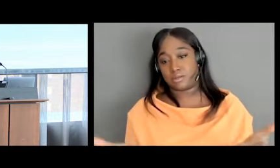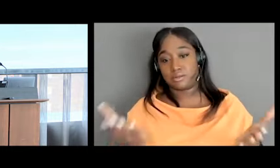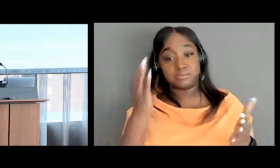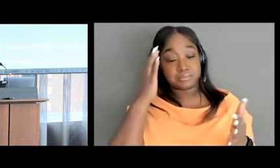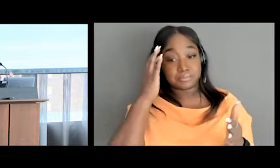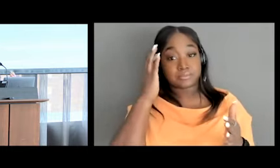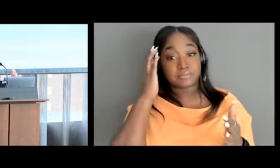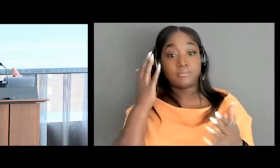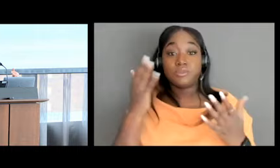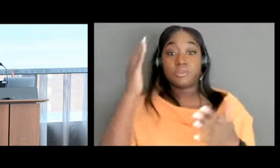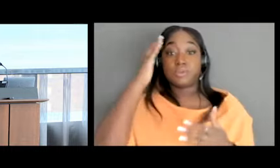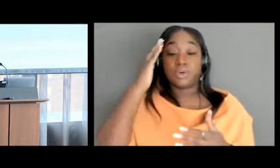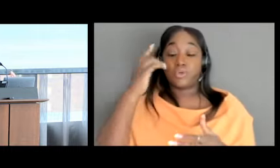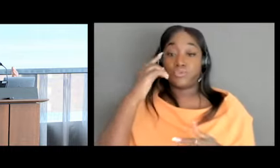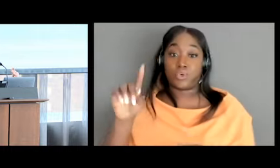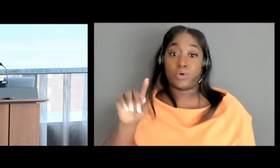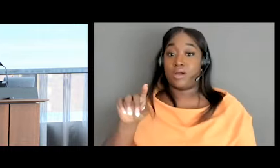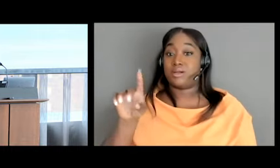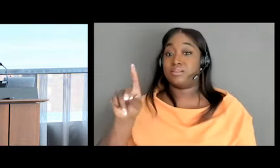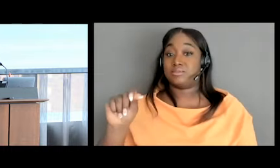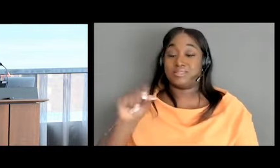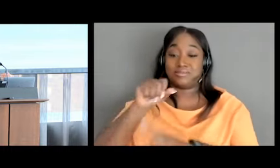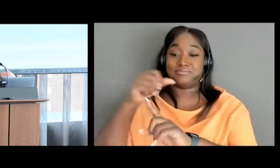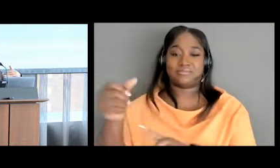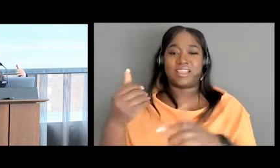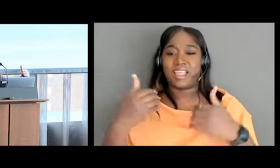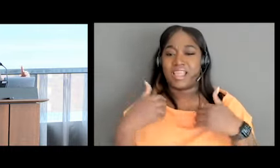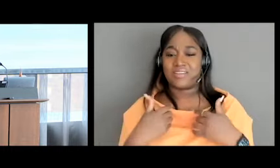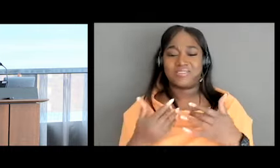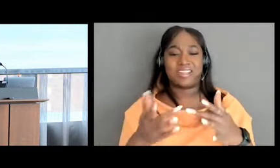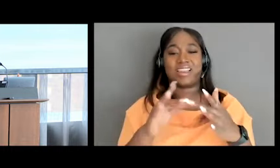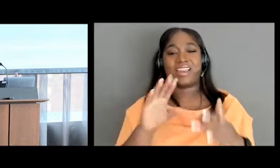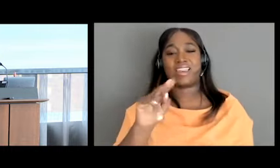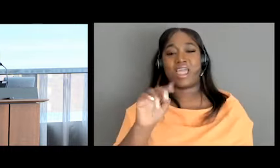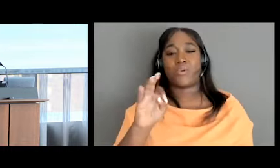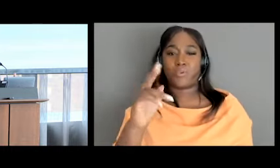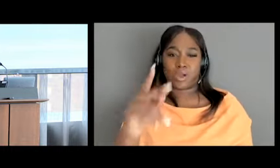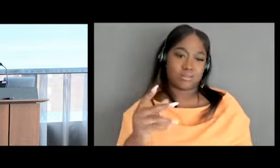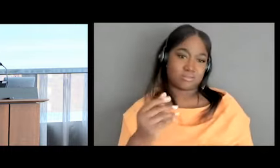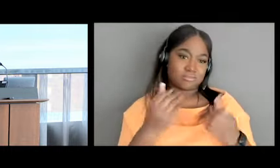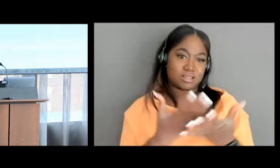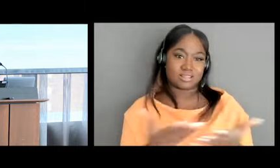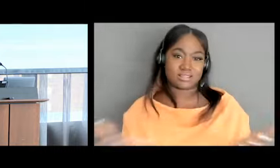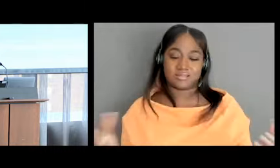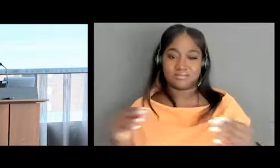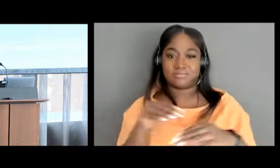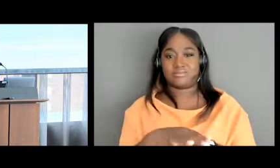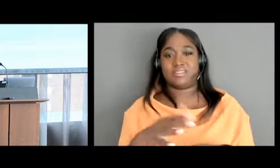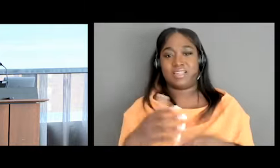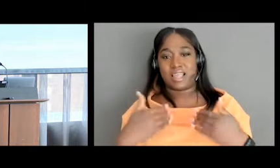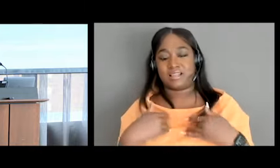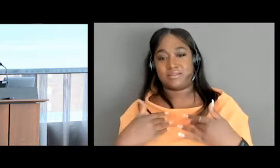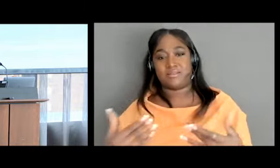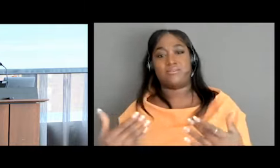of disability, that there's a network at play, right? There's a support network often